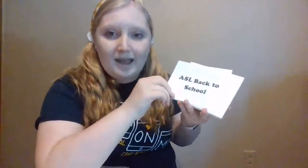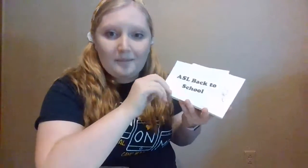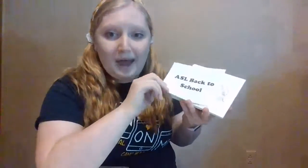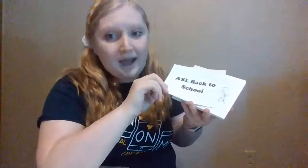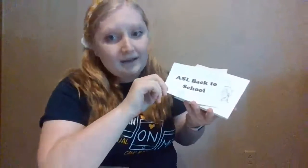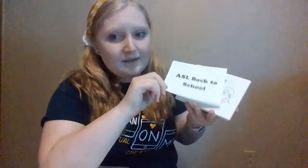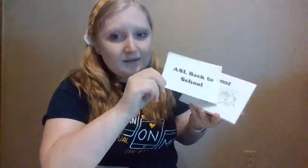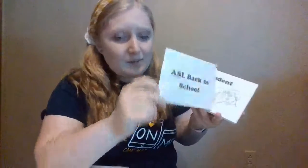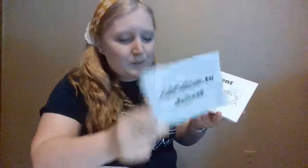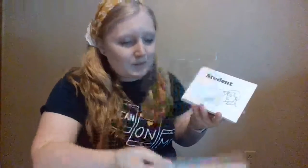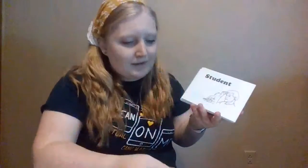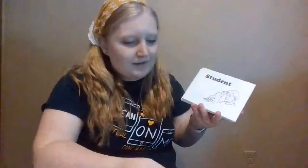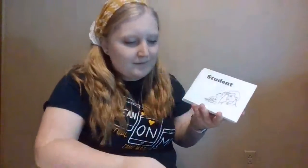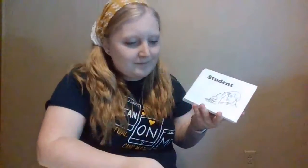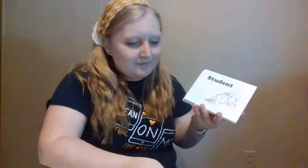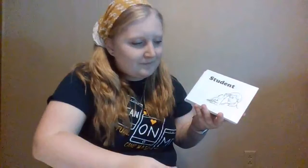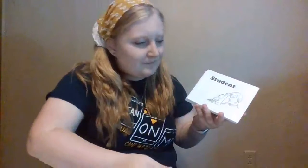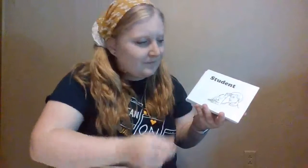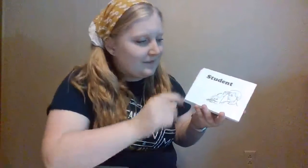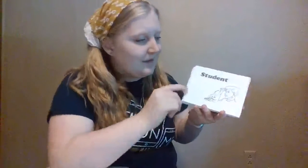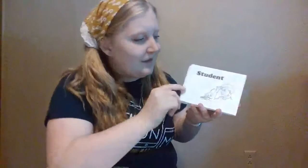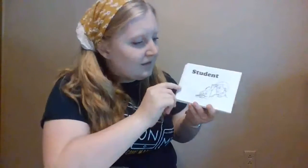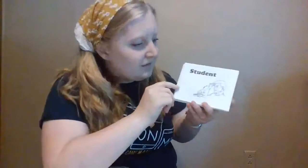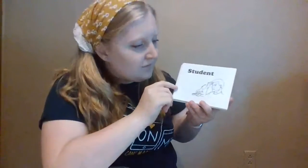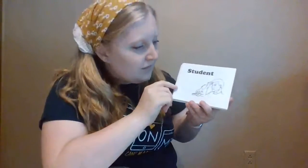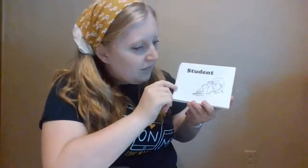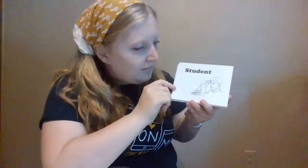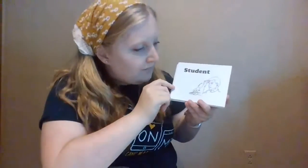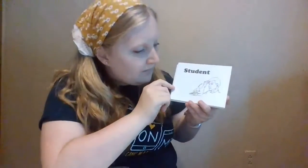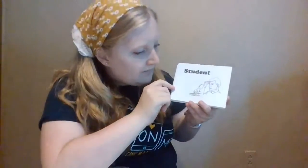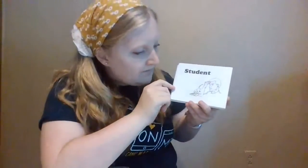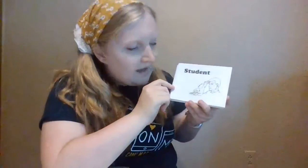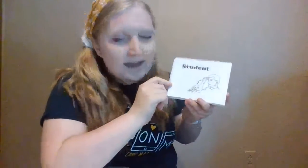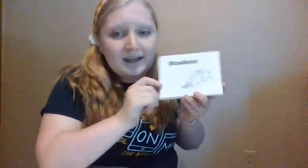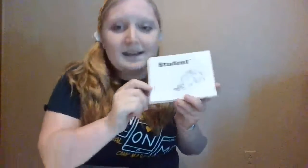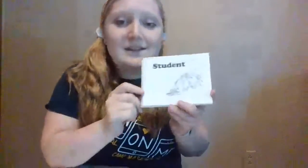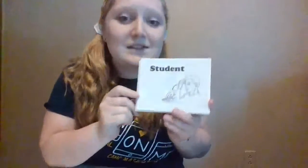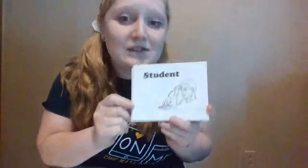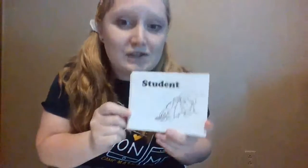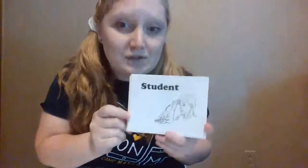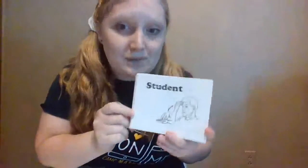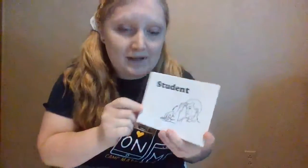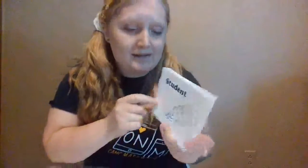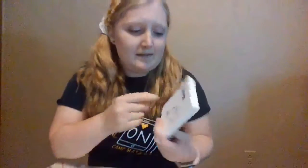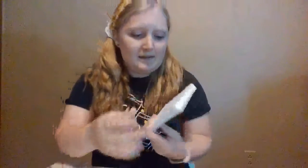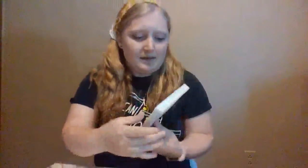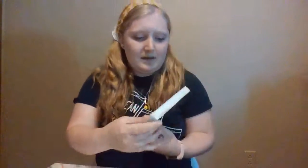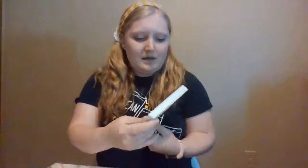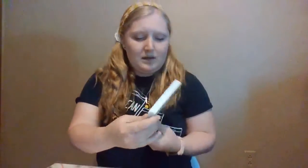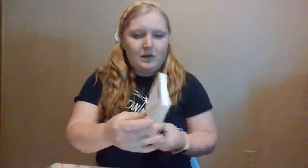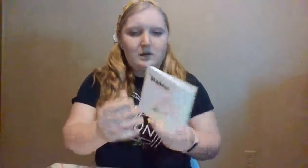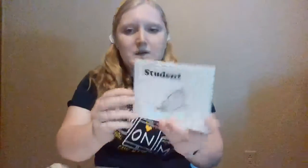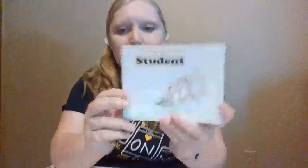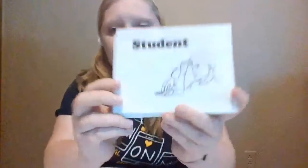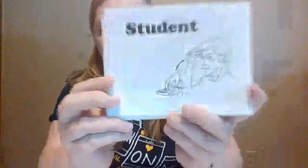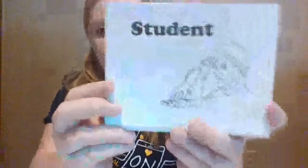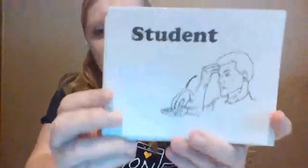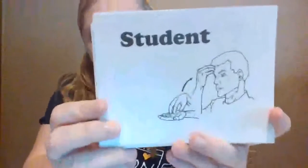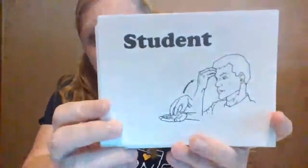ASL back to school. So our first sign is student. So I'm going to hold it